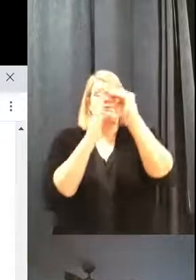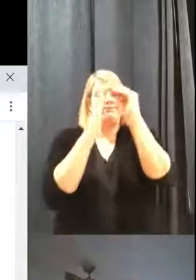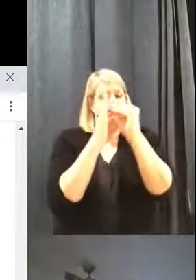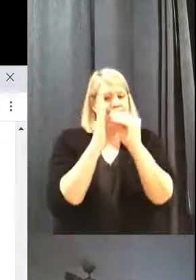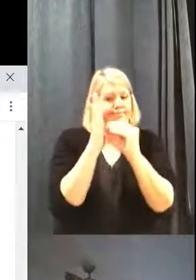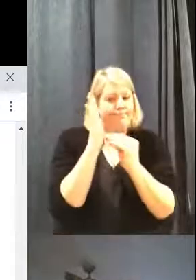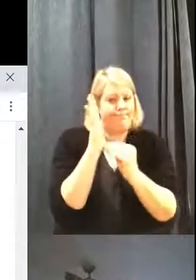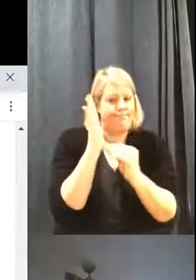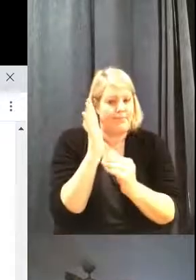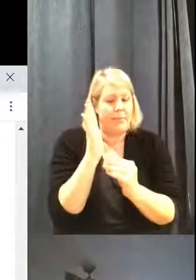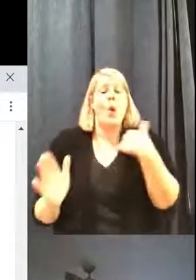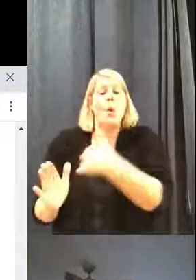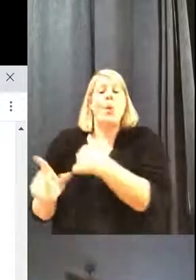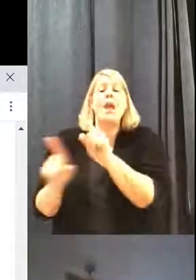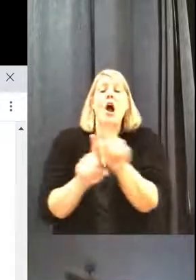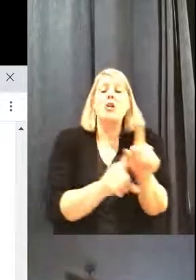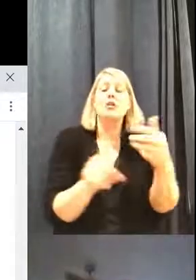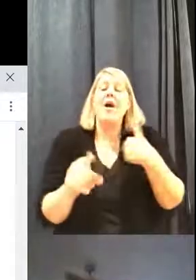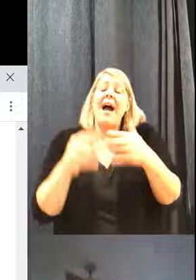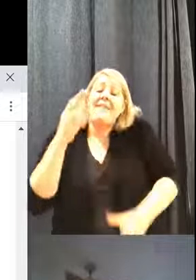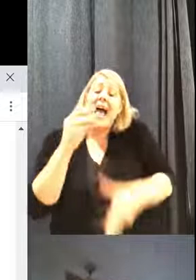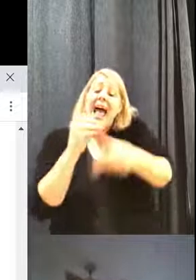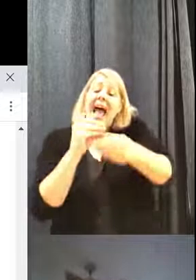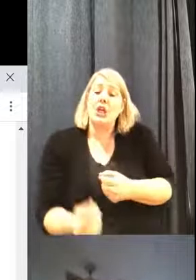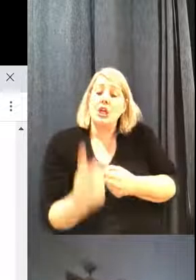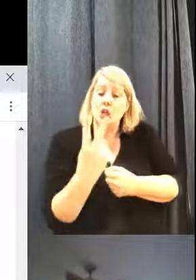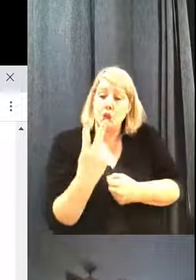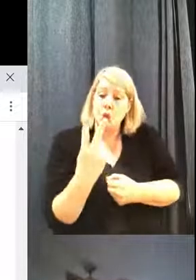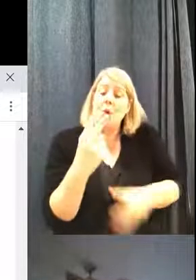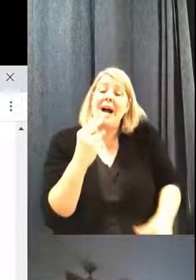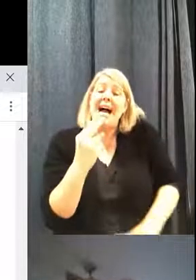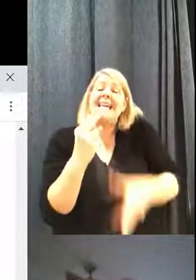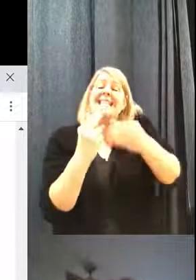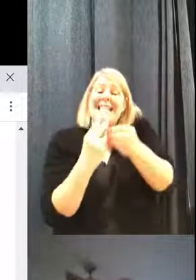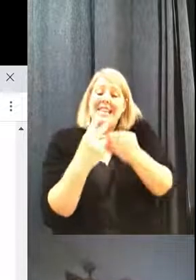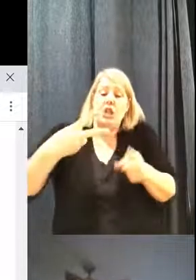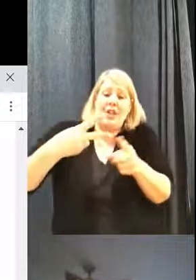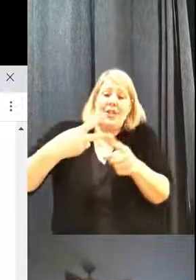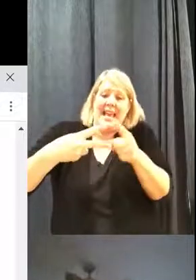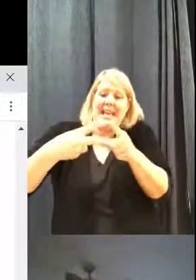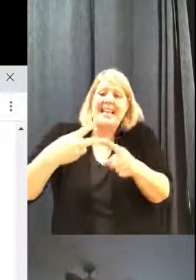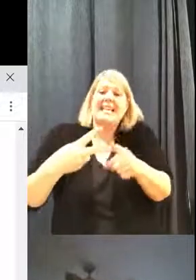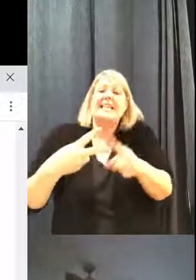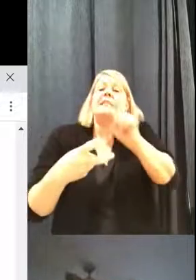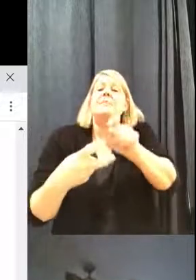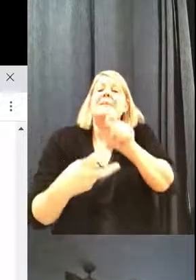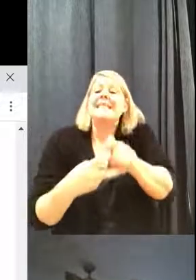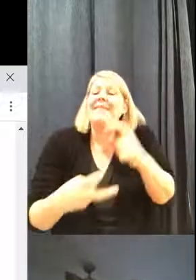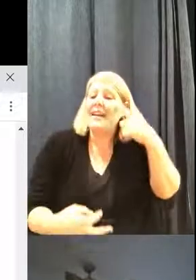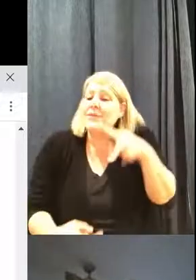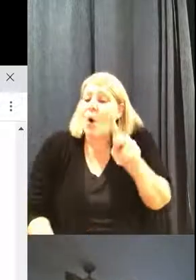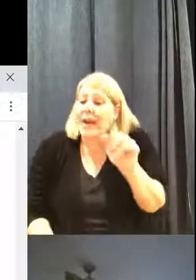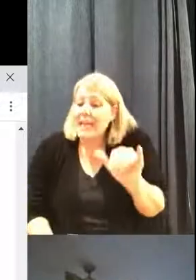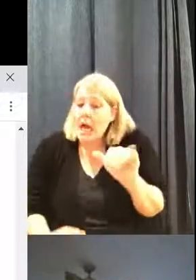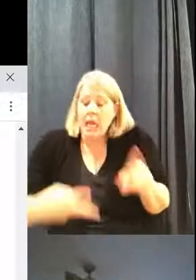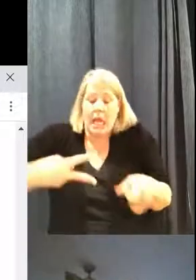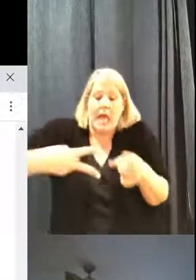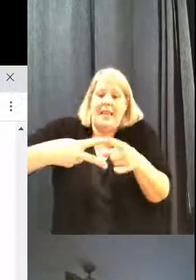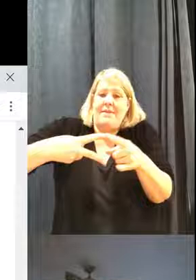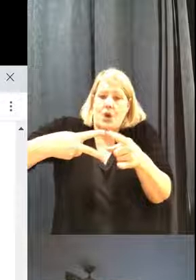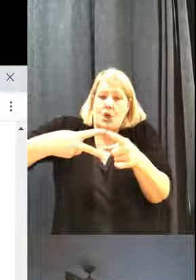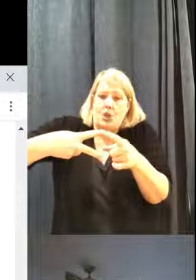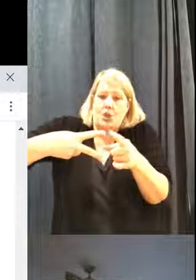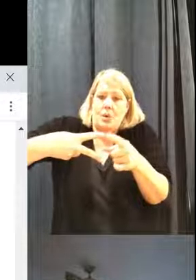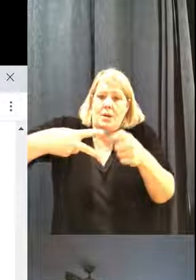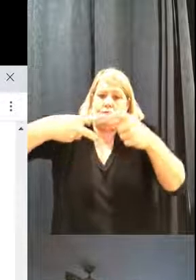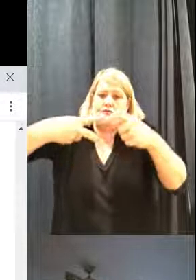We also have added 2 additional fields specific to the state of Kentucky. The first drop down is drop down